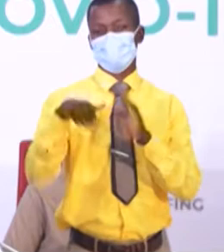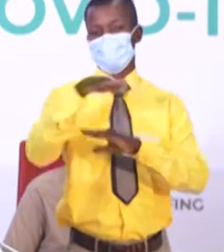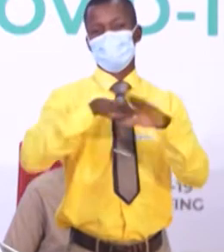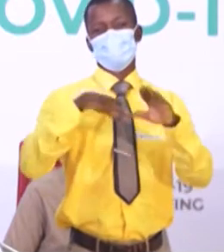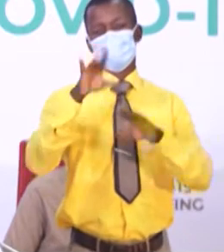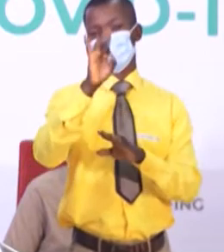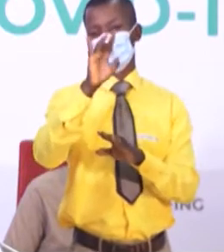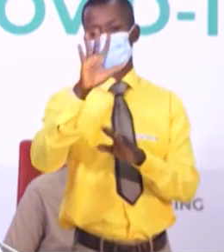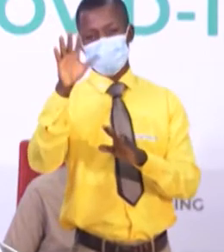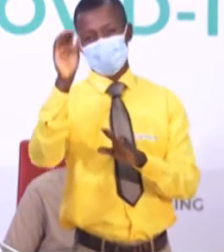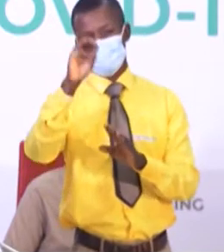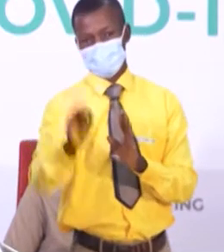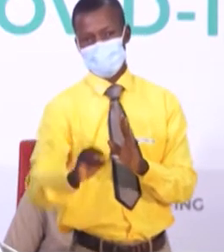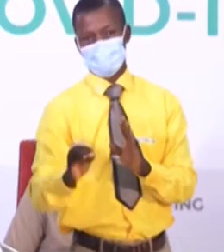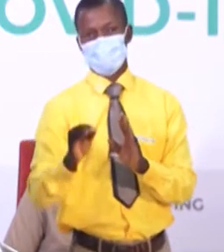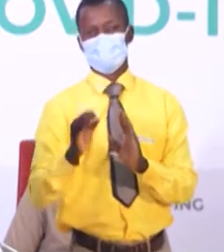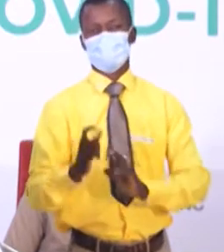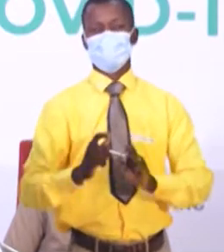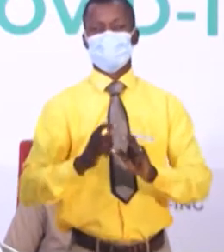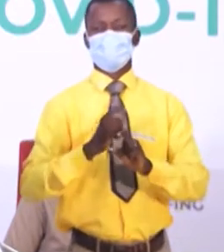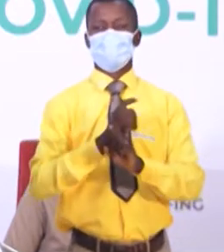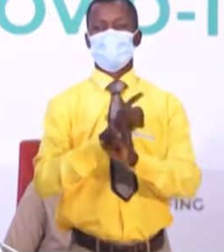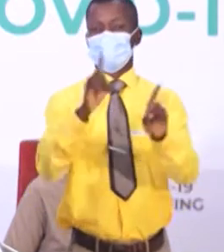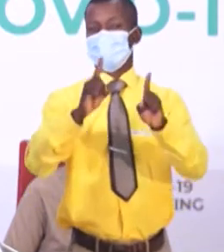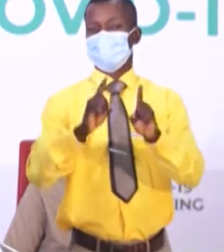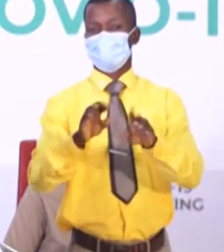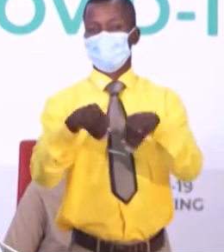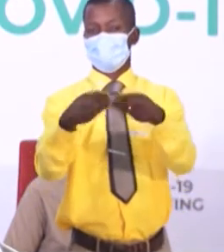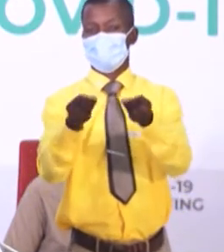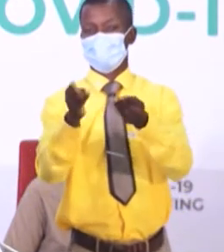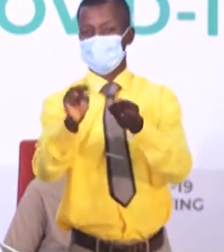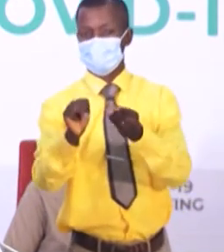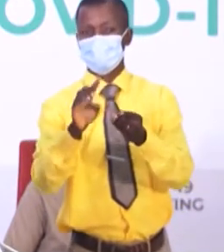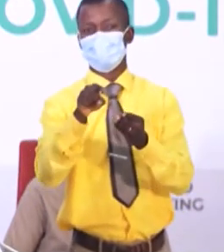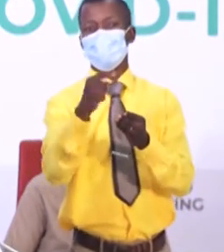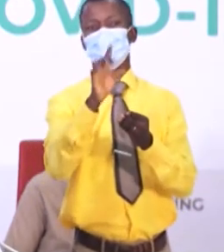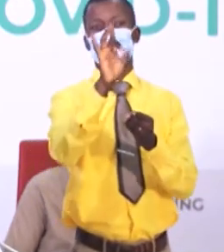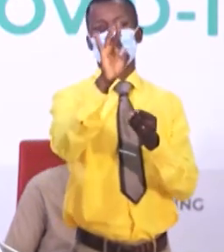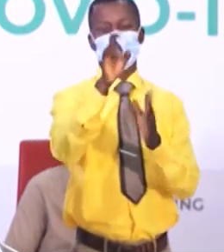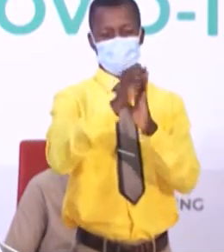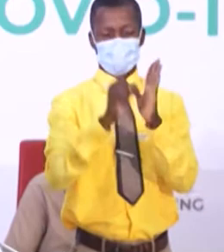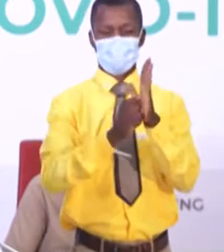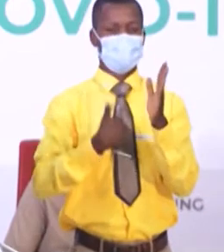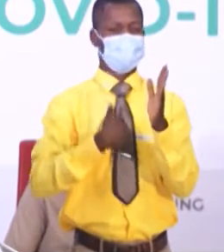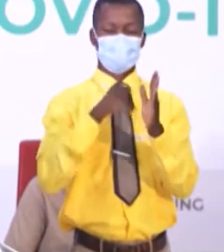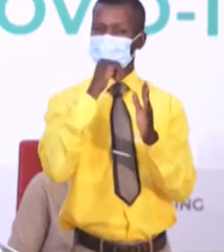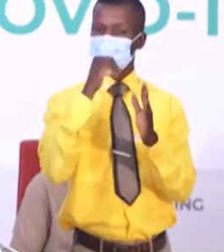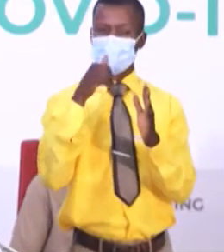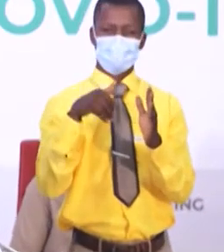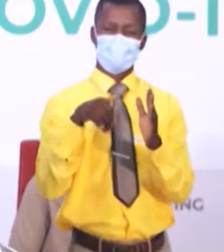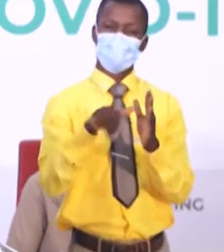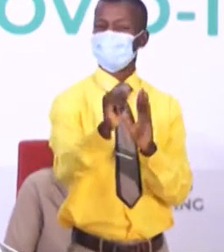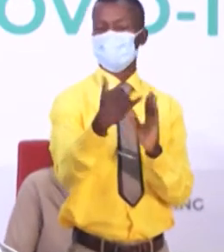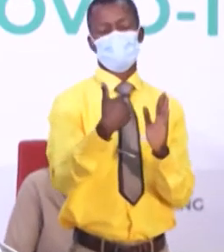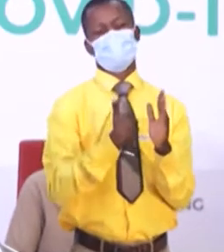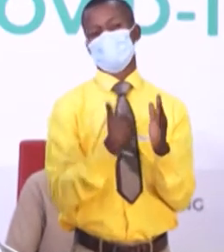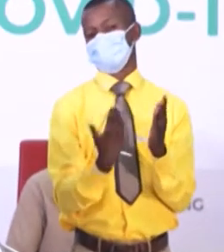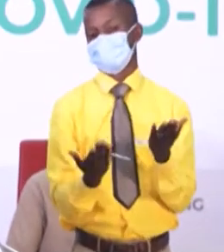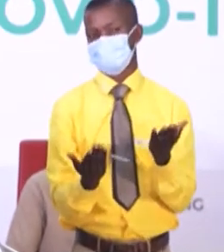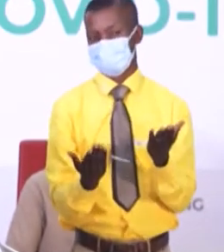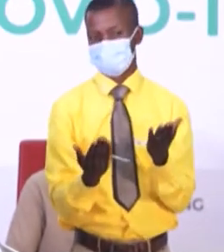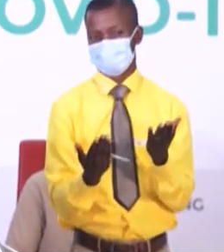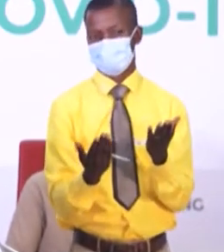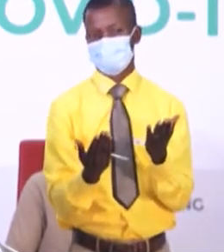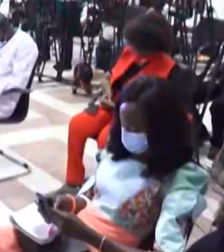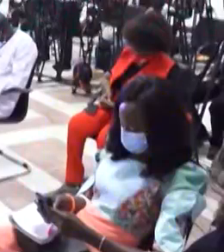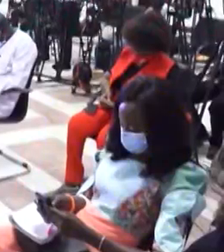of deliveries reached. Only 8 states did not have a flag off or formal handover of these commodities. The